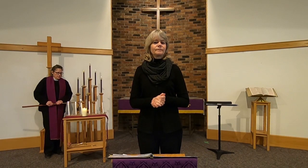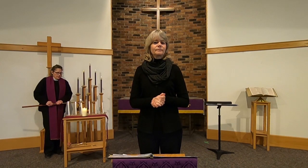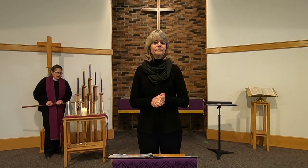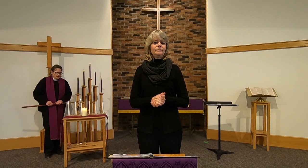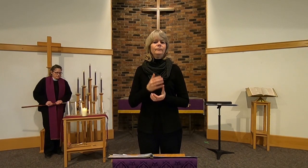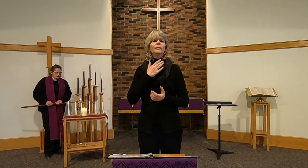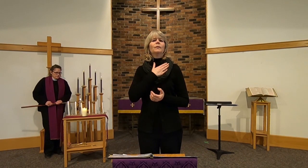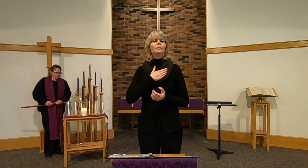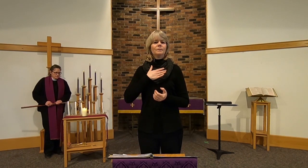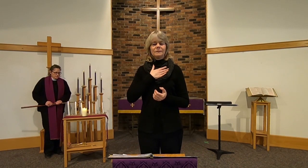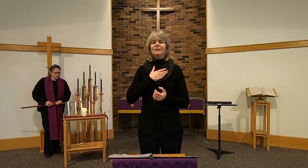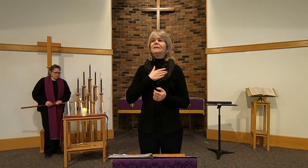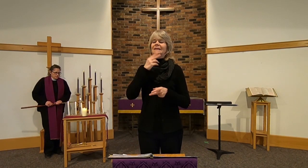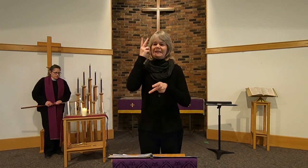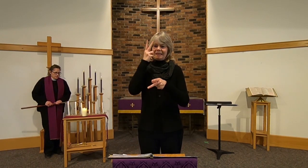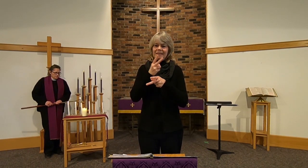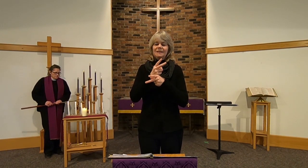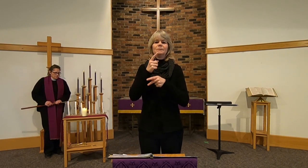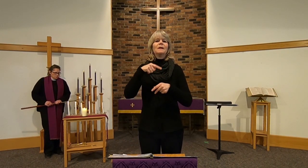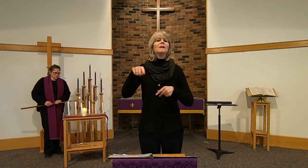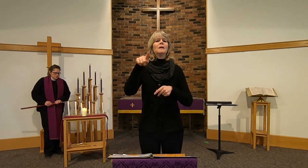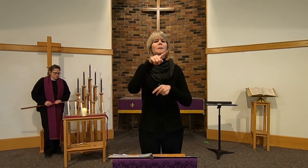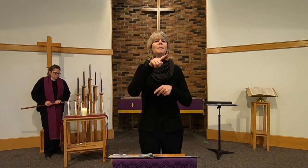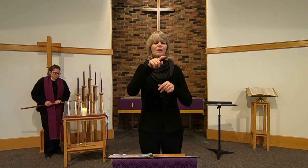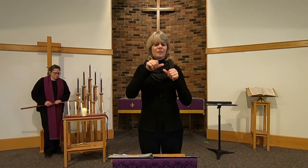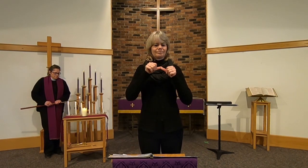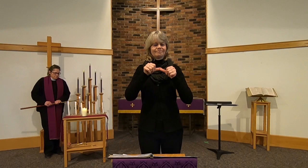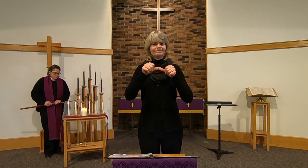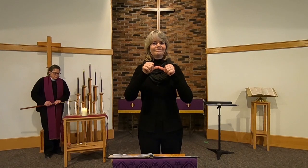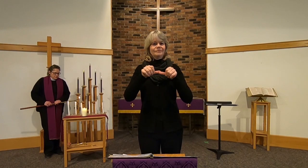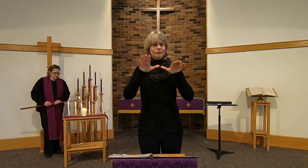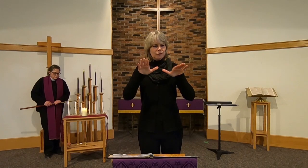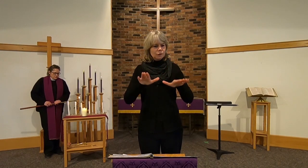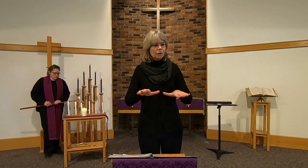Steady their hands. Give them wisdom